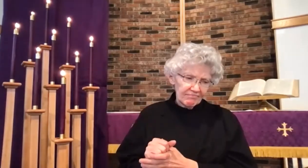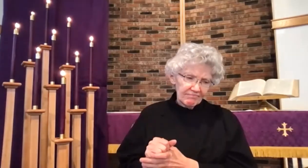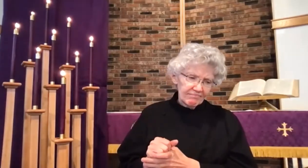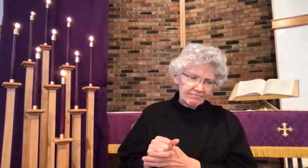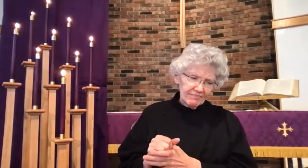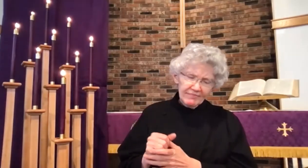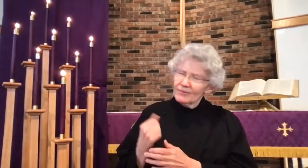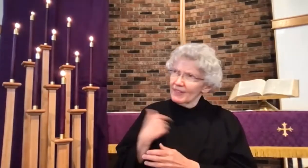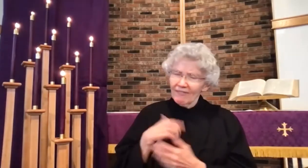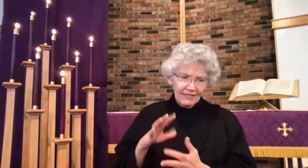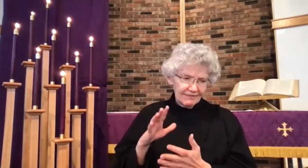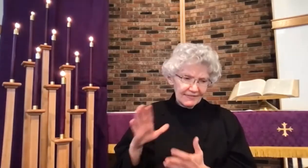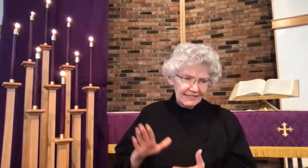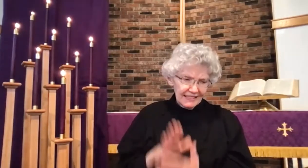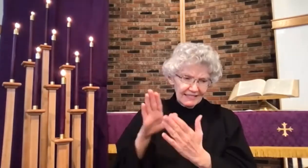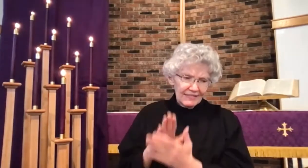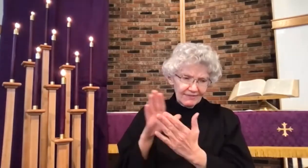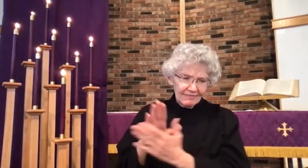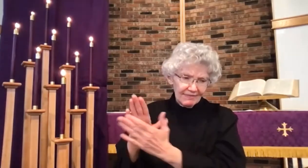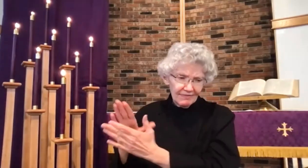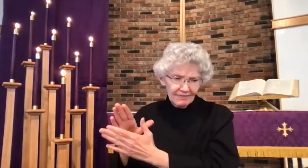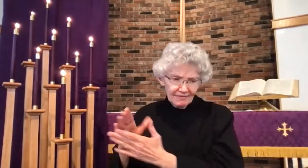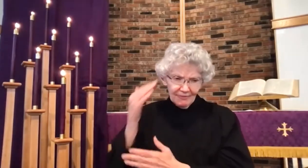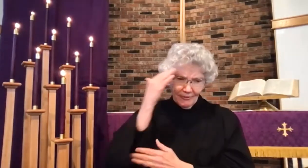Therefore, I have not been disgraced.